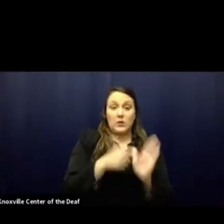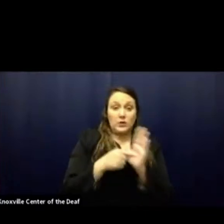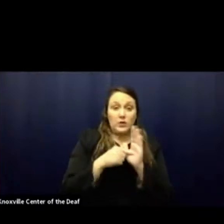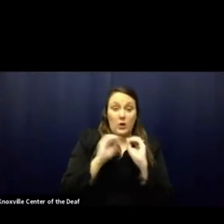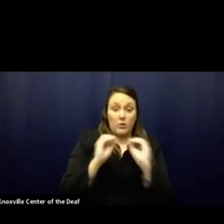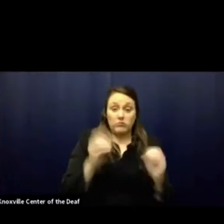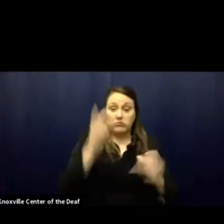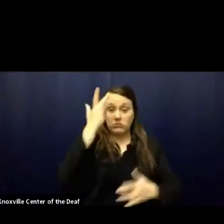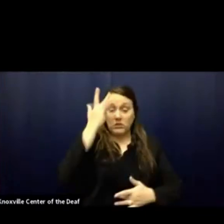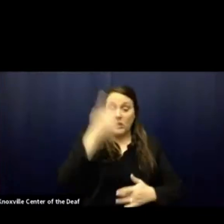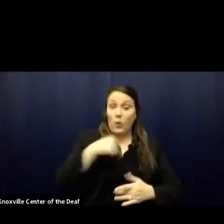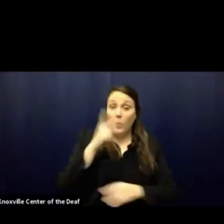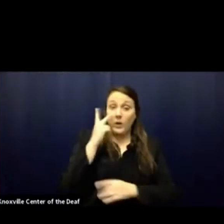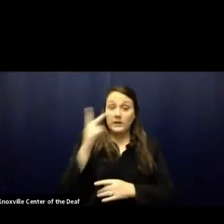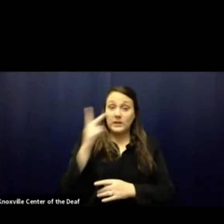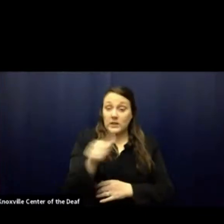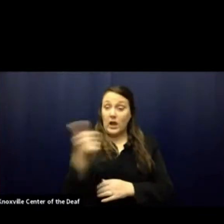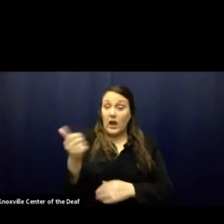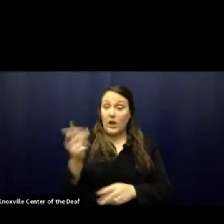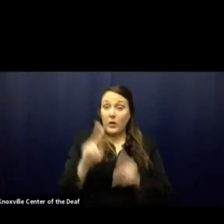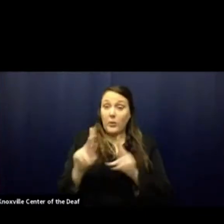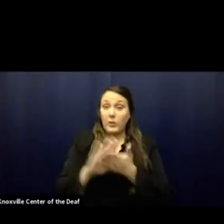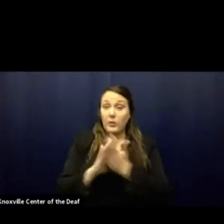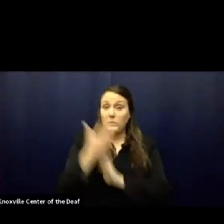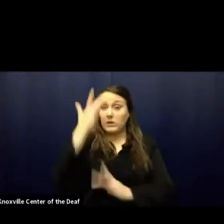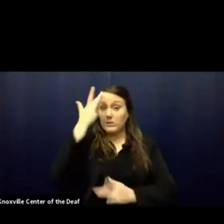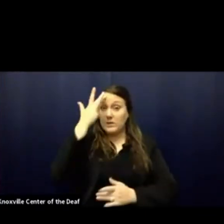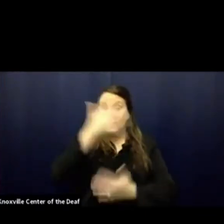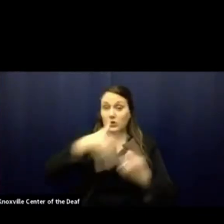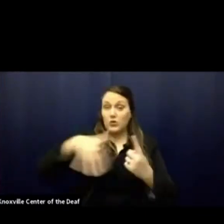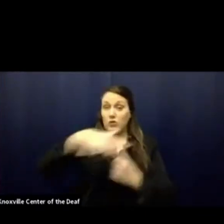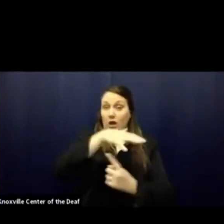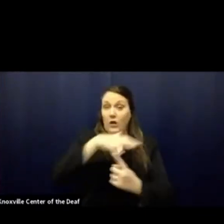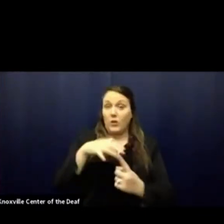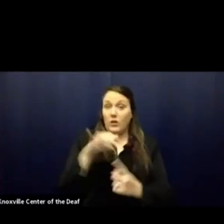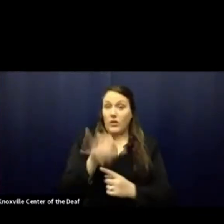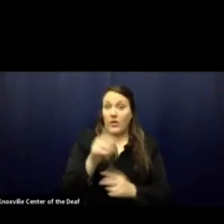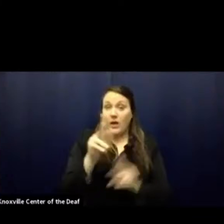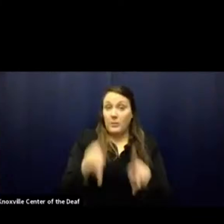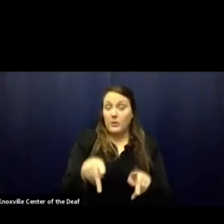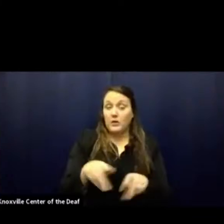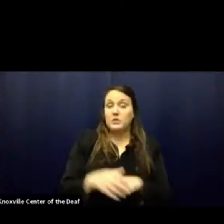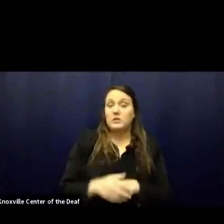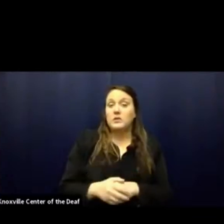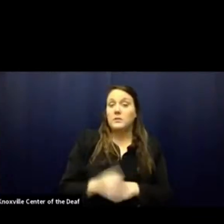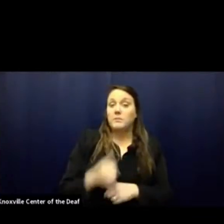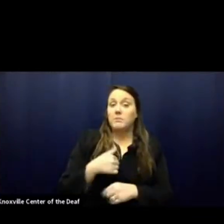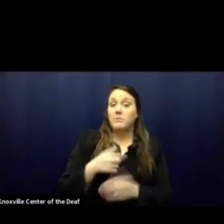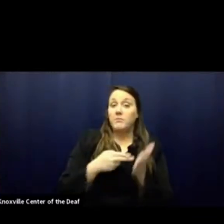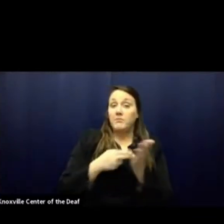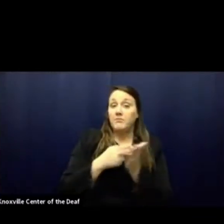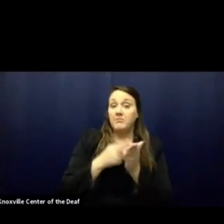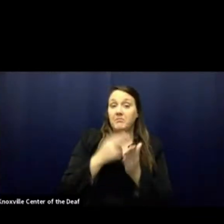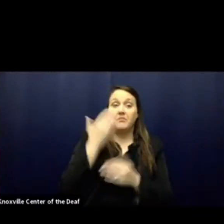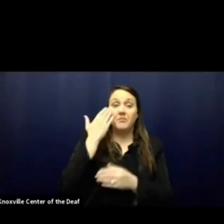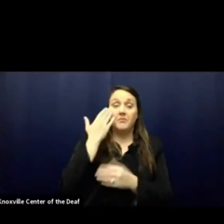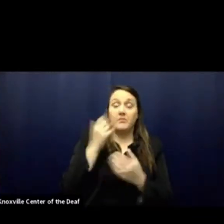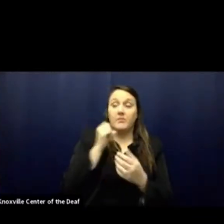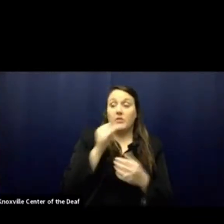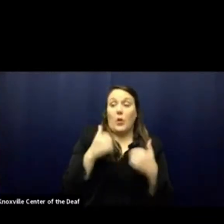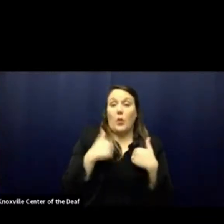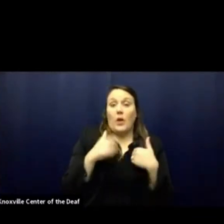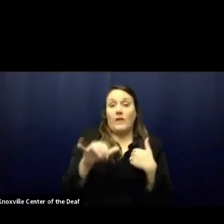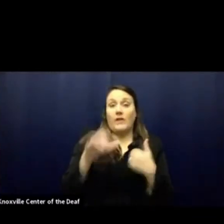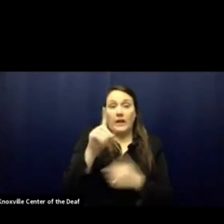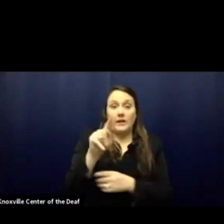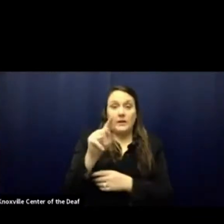actually seen anyone else get sick as a result of being around that person? I honestly don't have that data in my